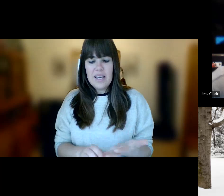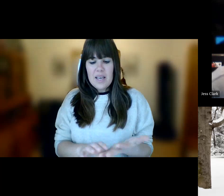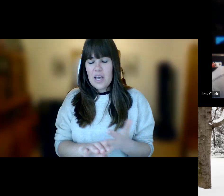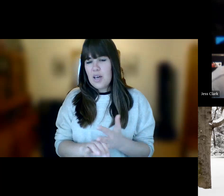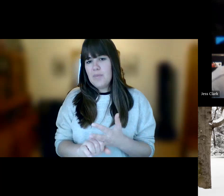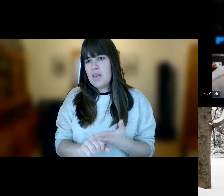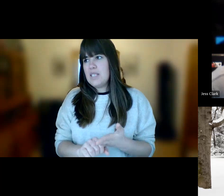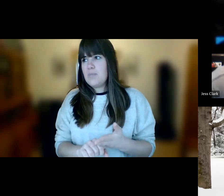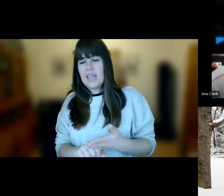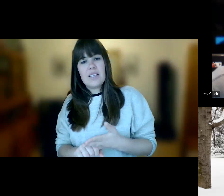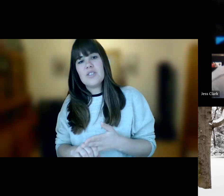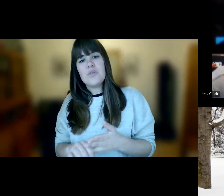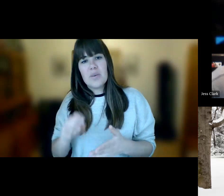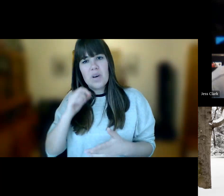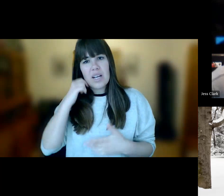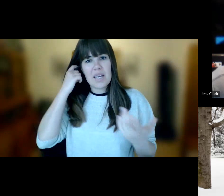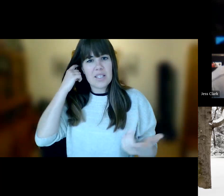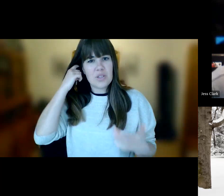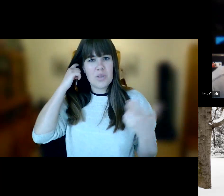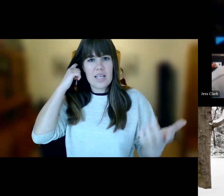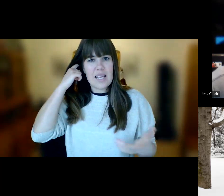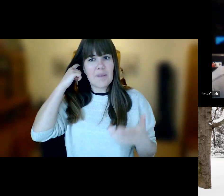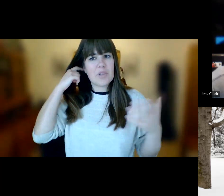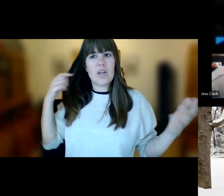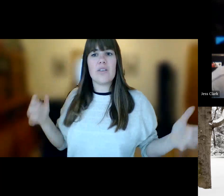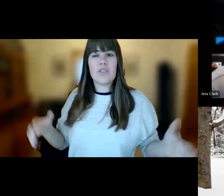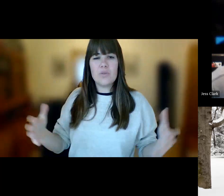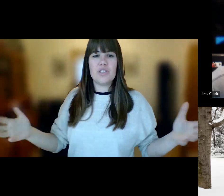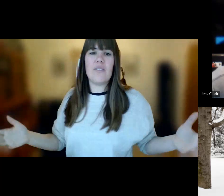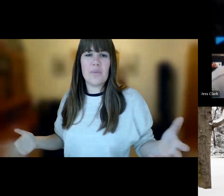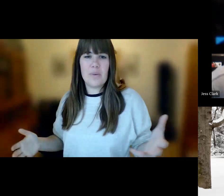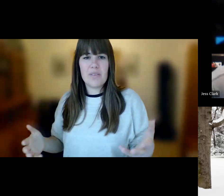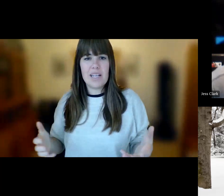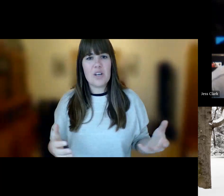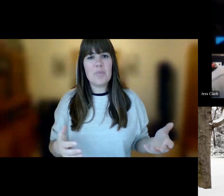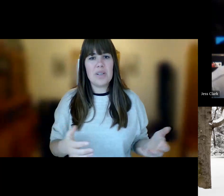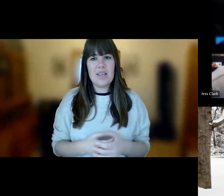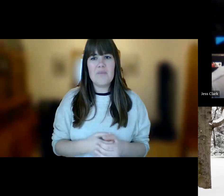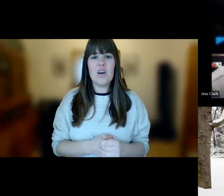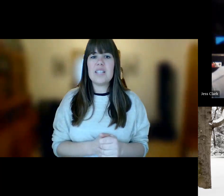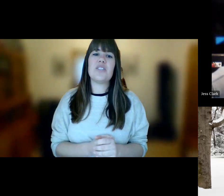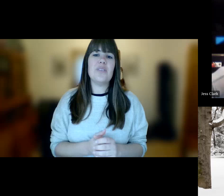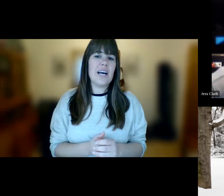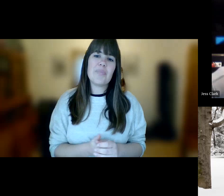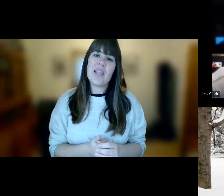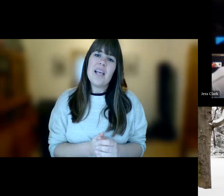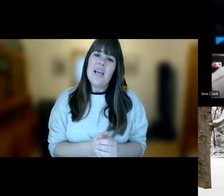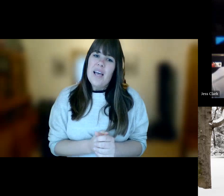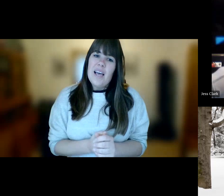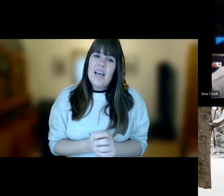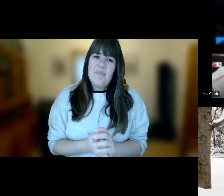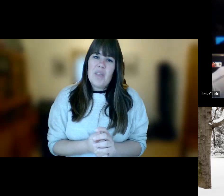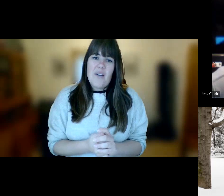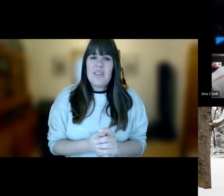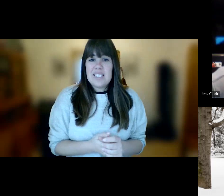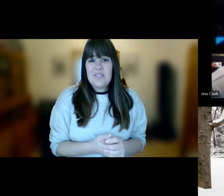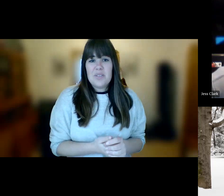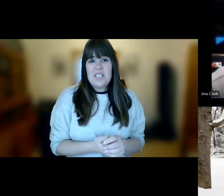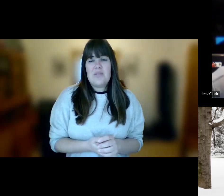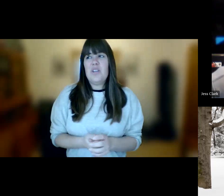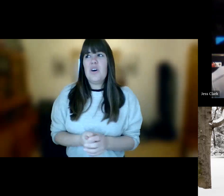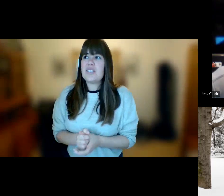format, maybe speaking to someone and making sure that it's that kind of culture, I think, where we really open invites to that. I